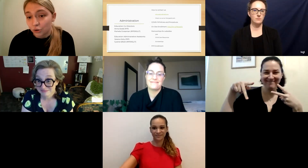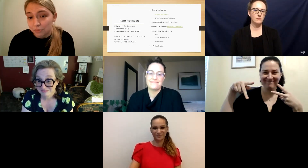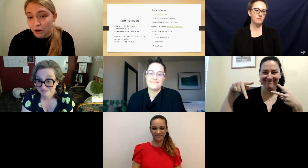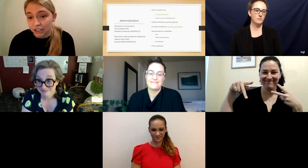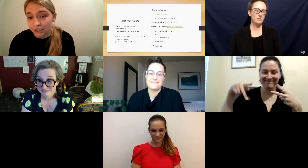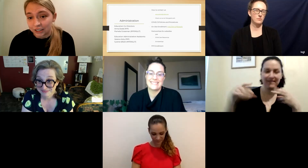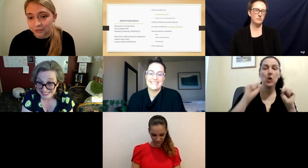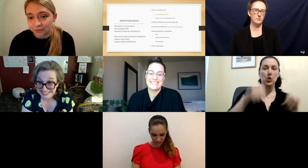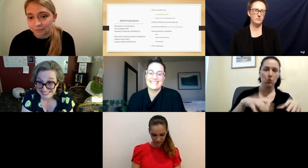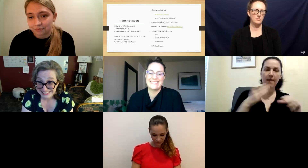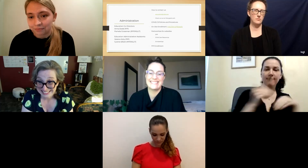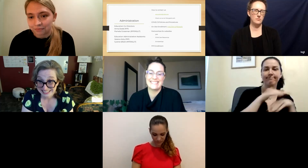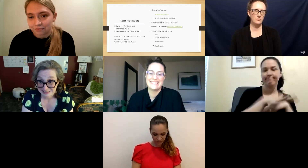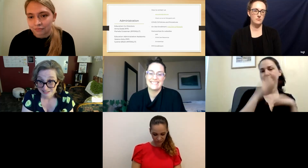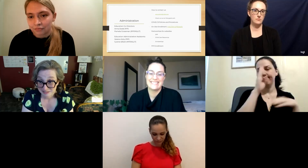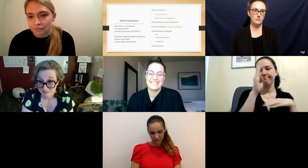through StoryPark.